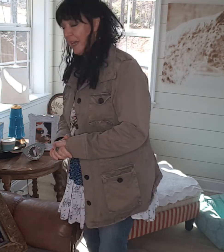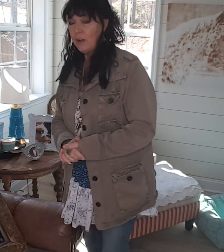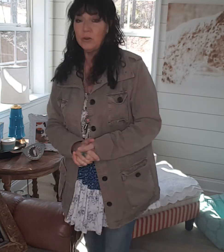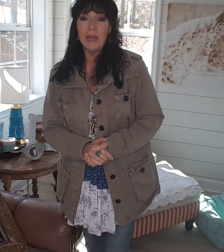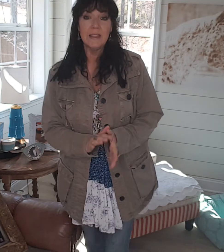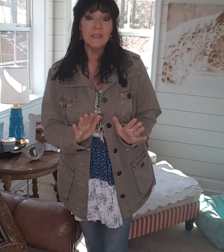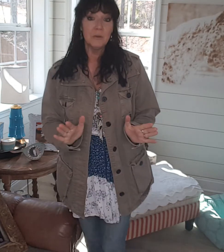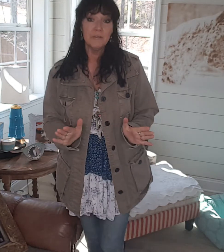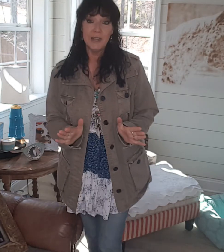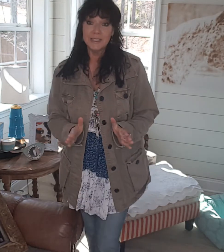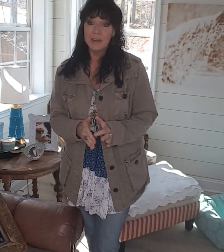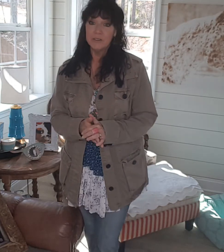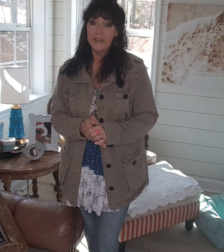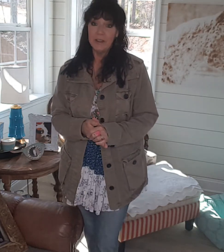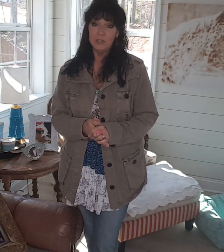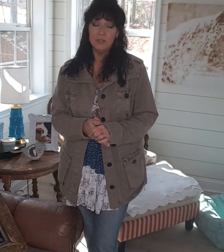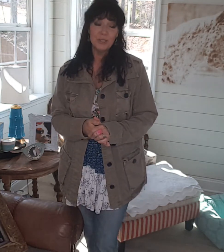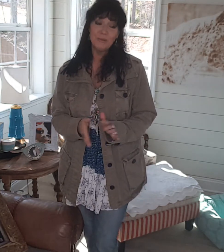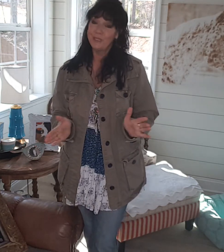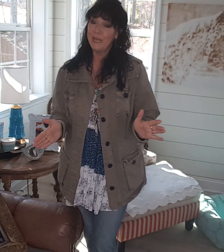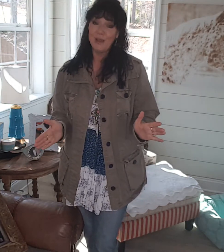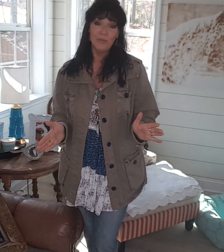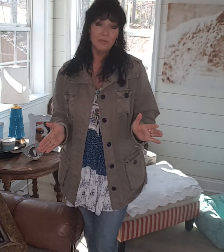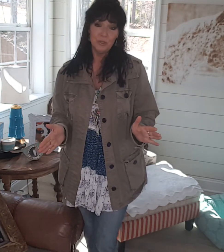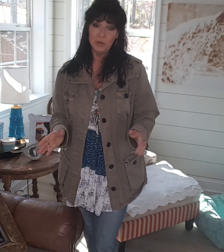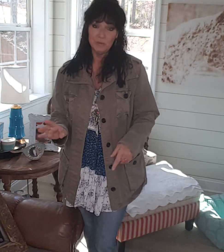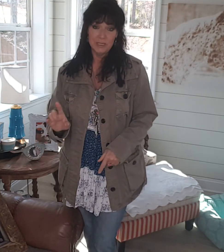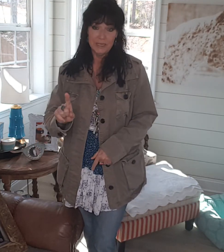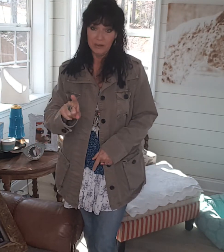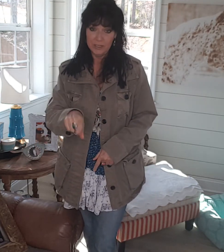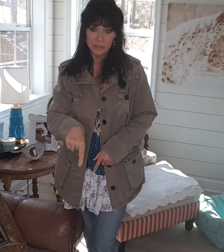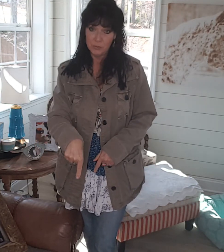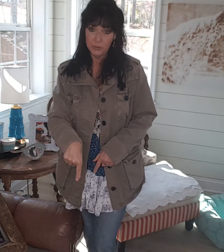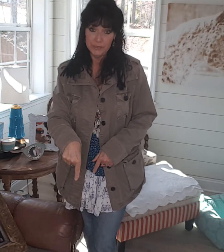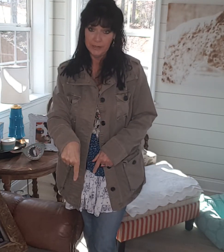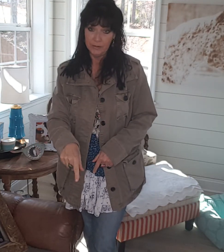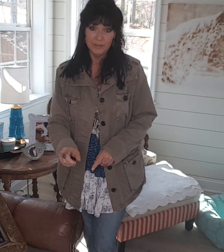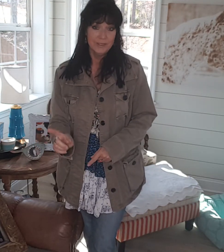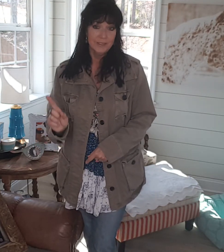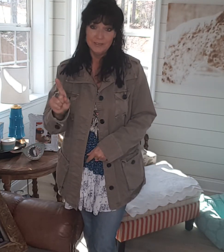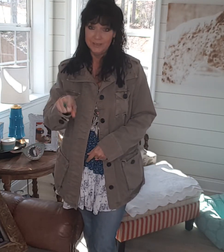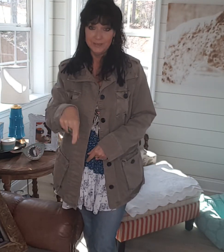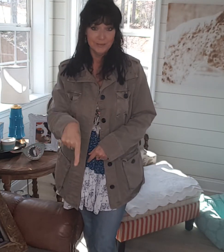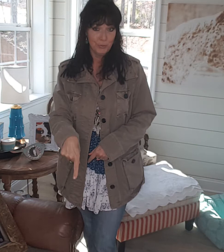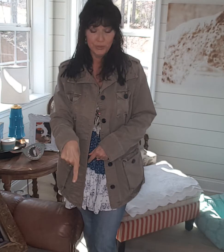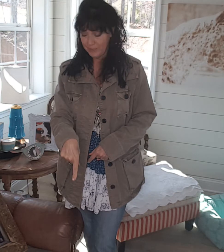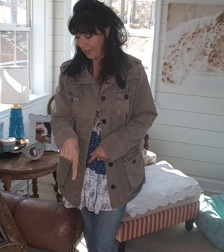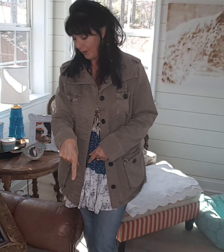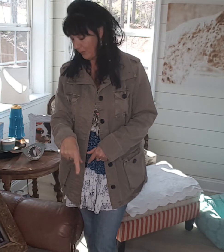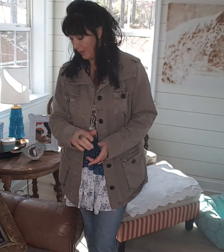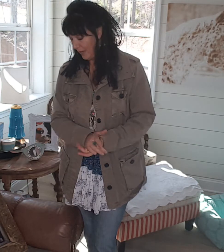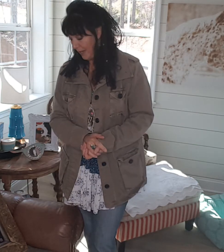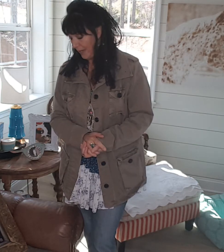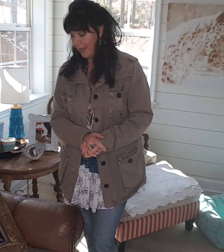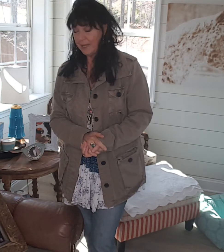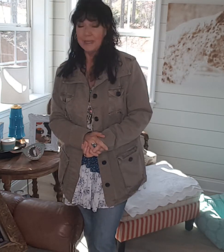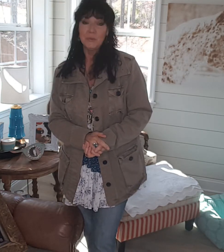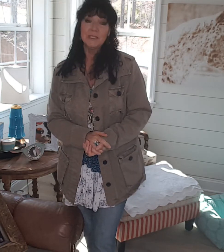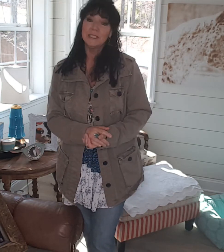Down, I think we forgot to cover down. Usually with down, when you want them to lay down, I just point down. Just point down. And when it's time to